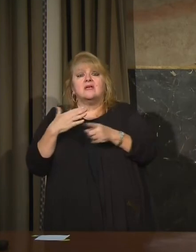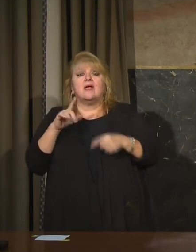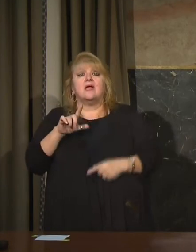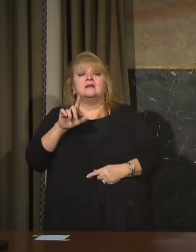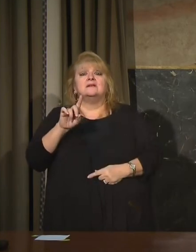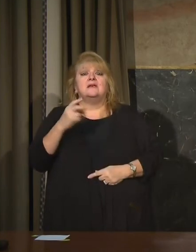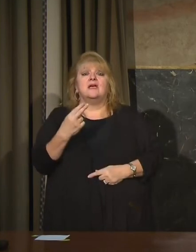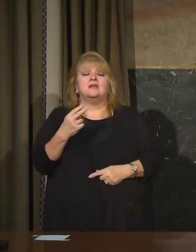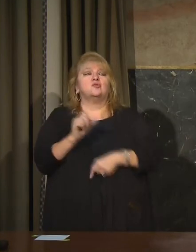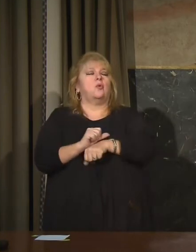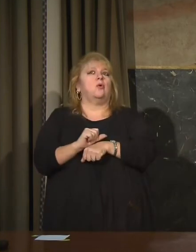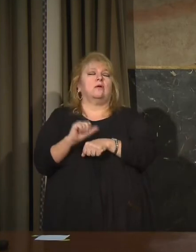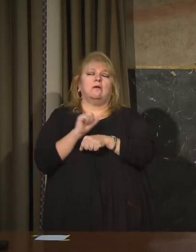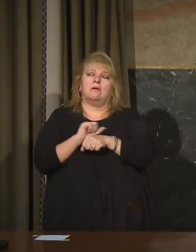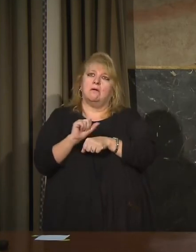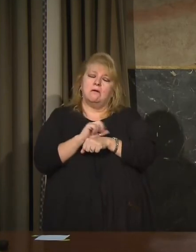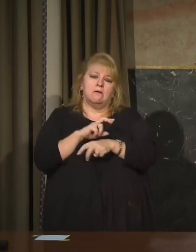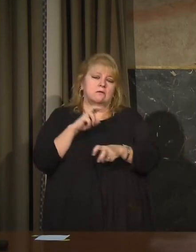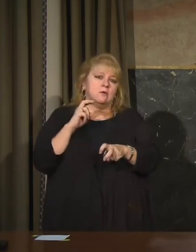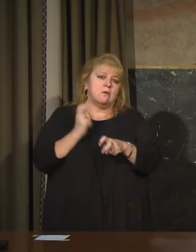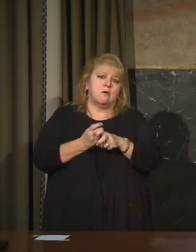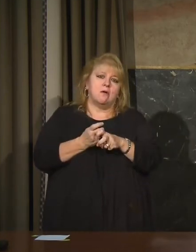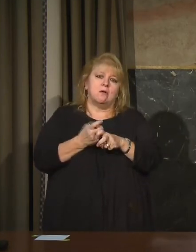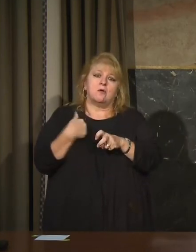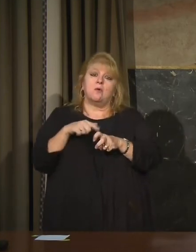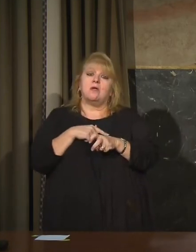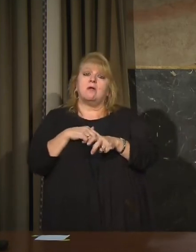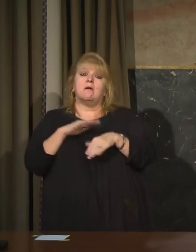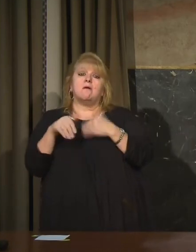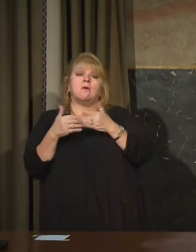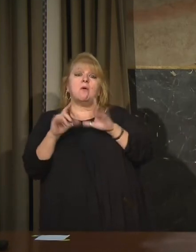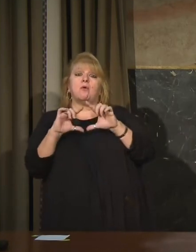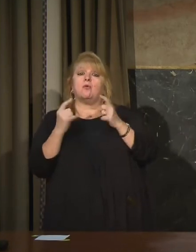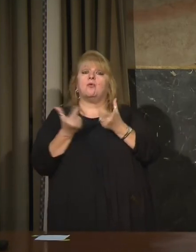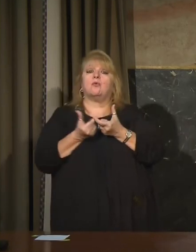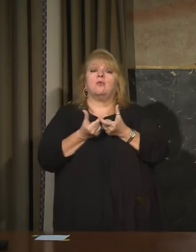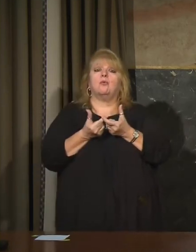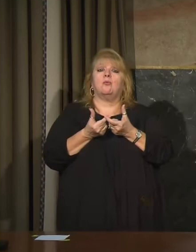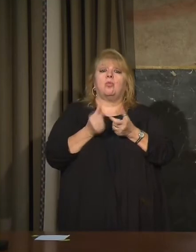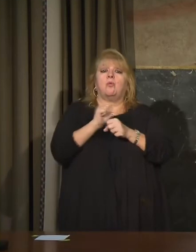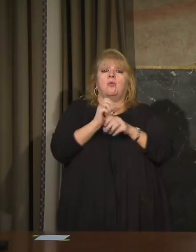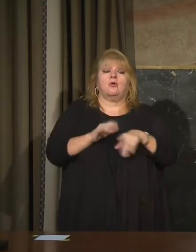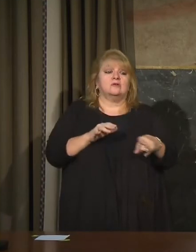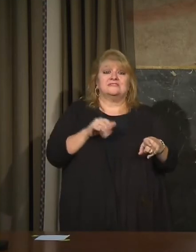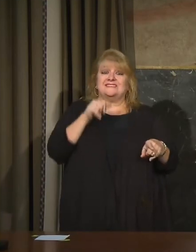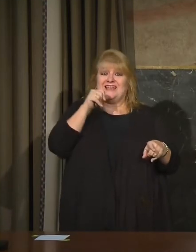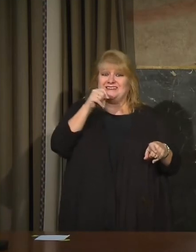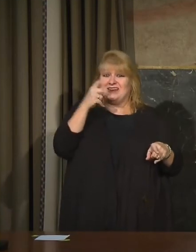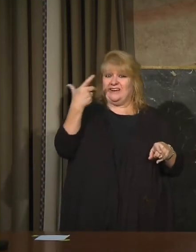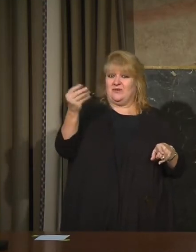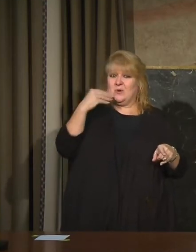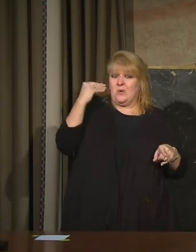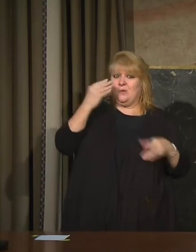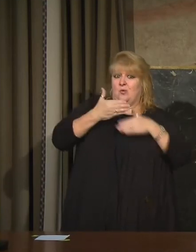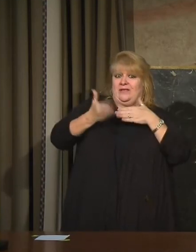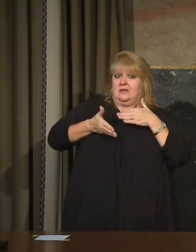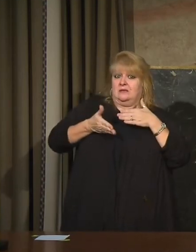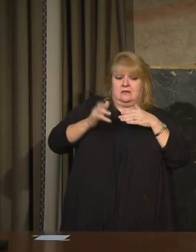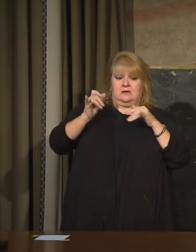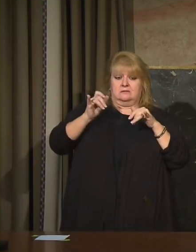so hard. We had an entire group of workers who didn't go home this past